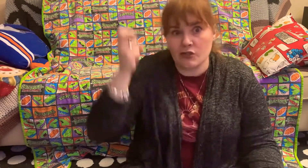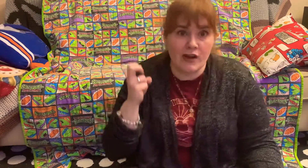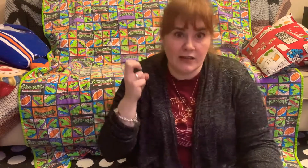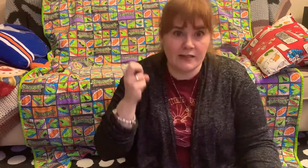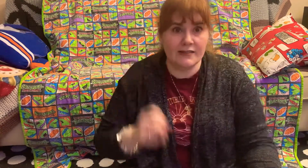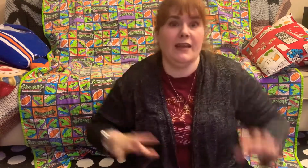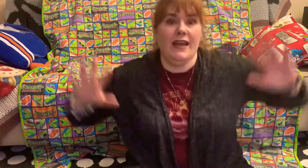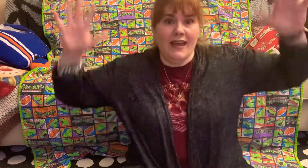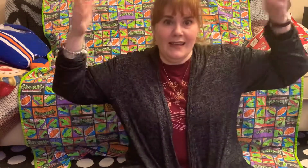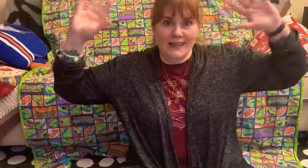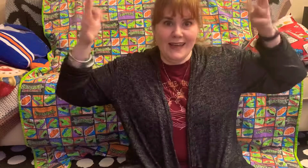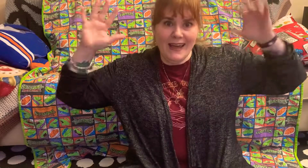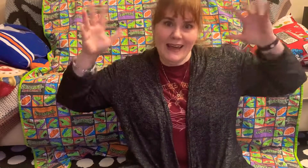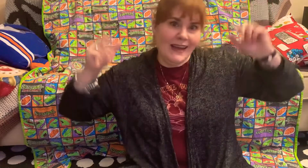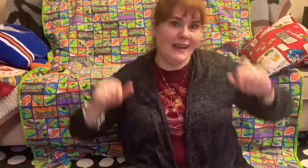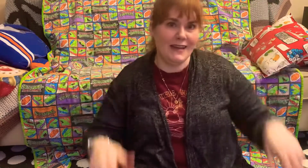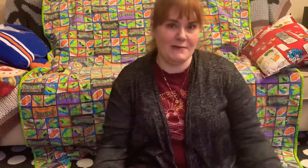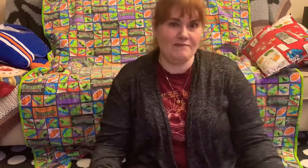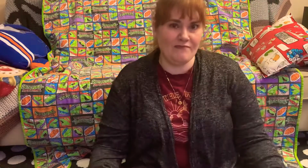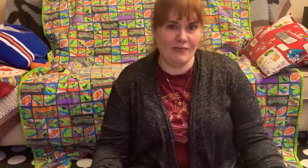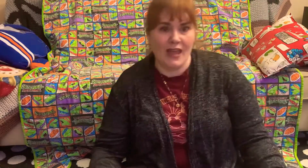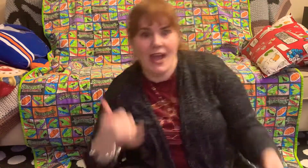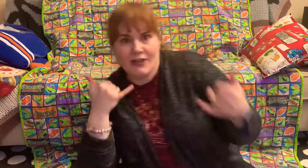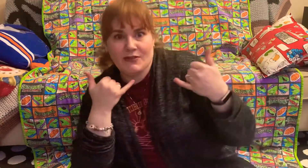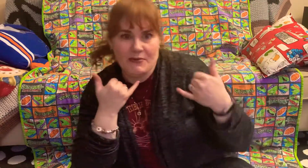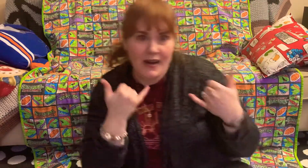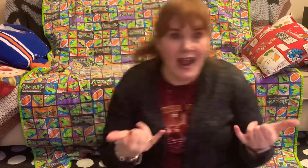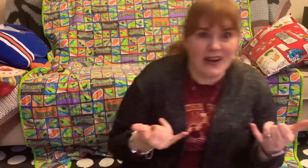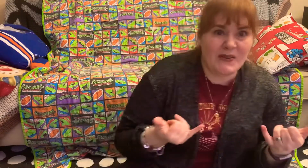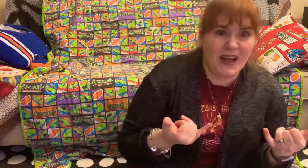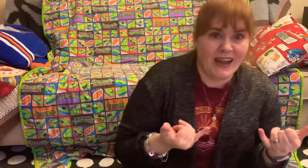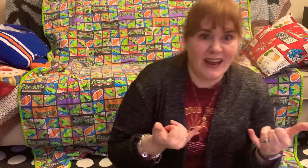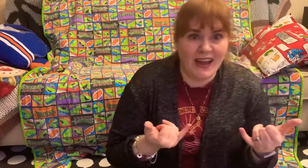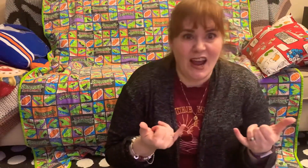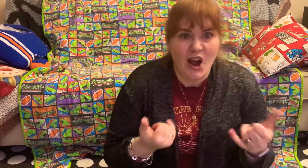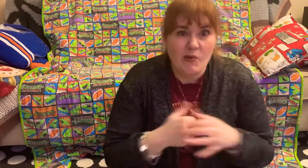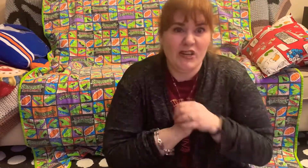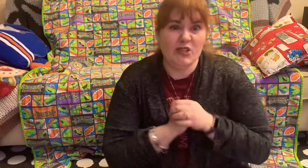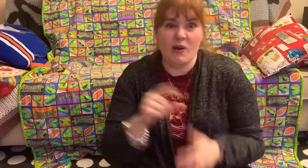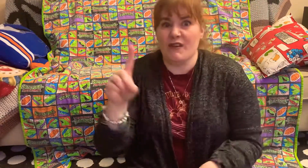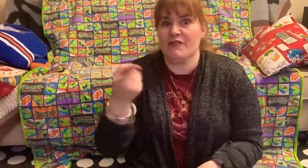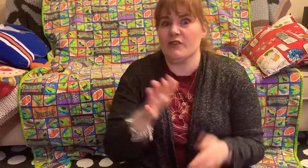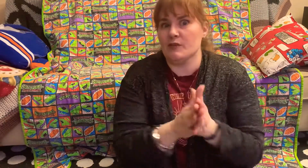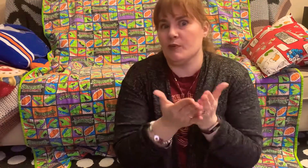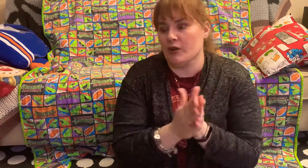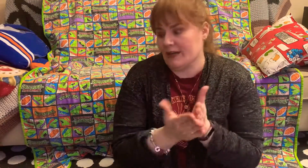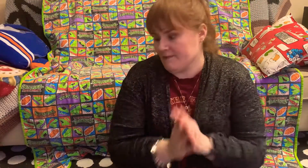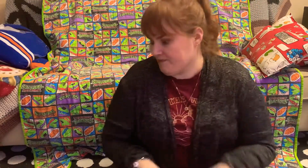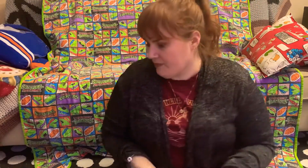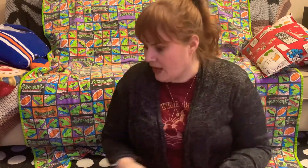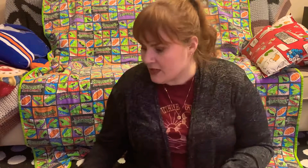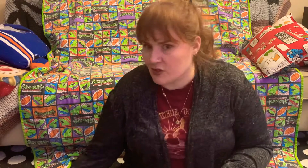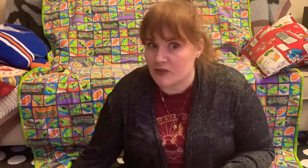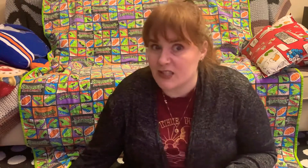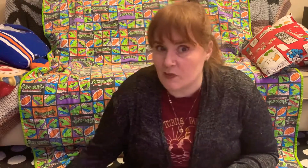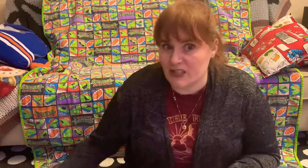trucks. Yay! So now we're gonna do our first book. So this one is